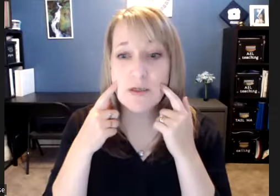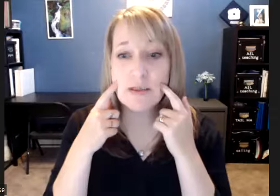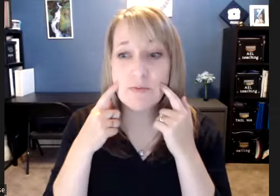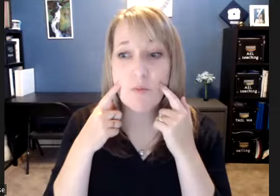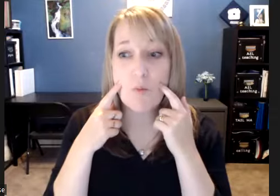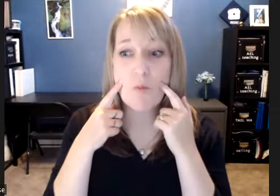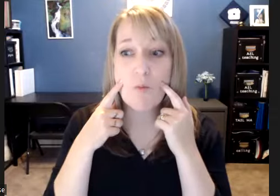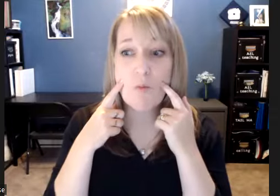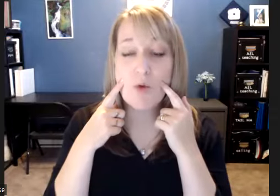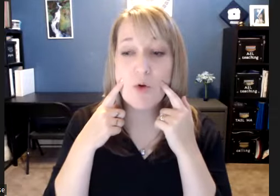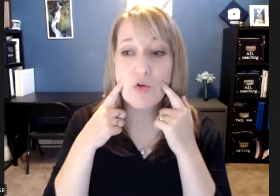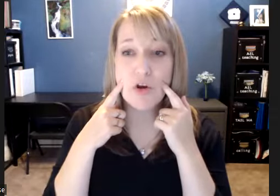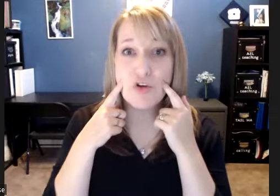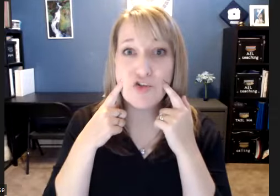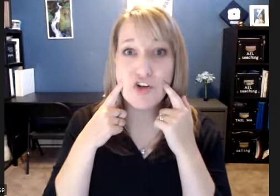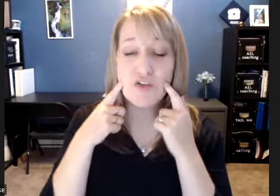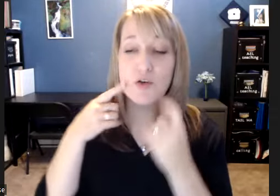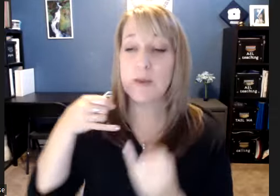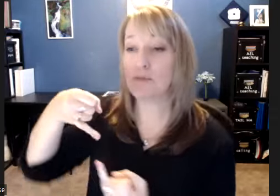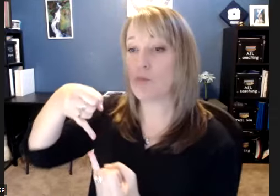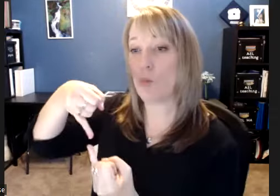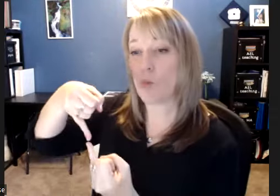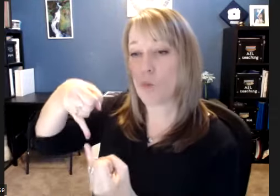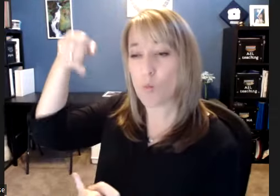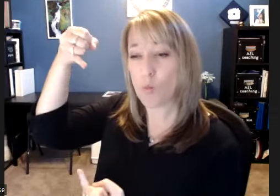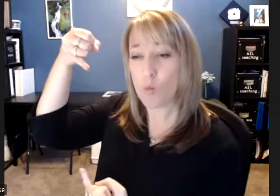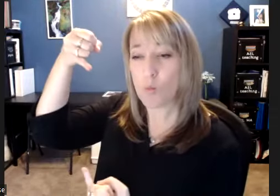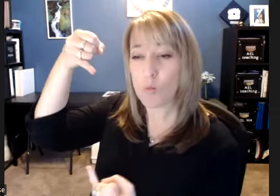this. You're gonna suck in your cheeks a little bit.